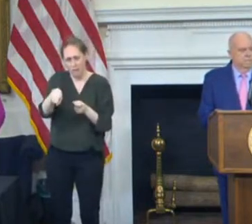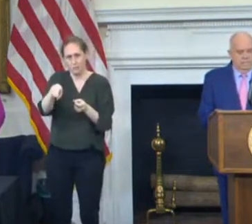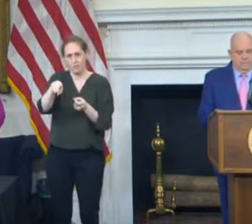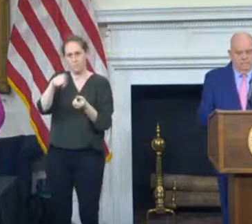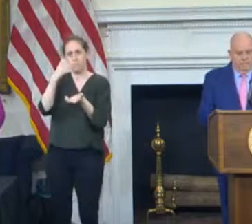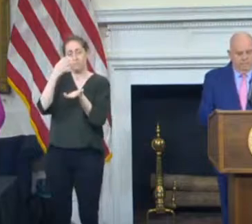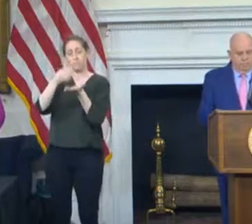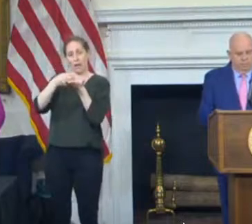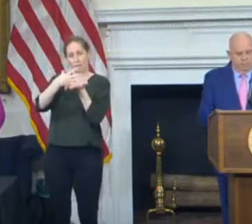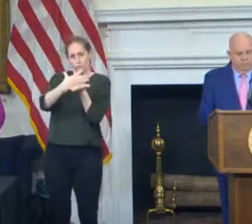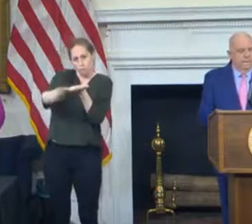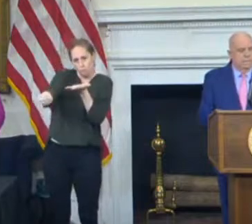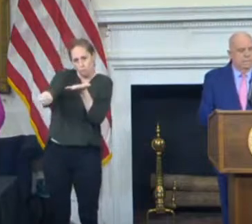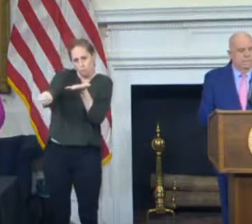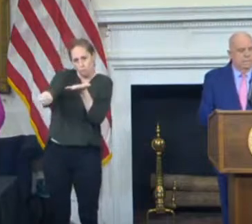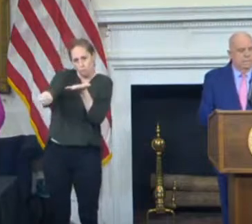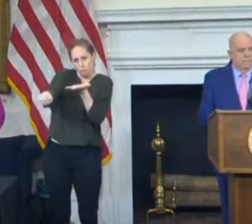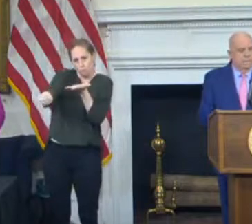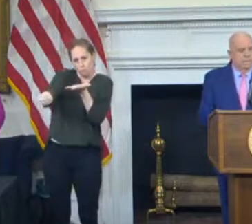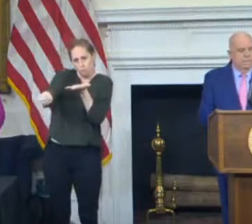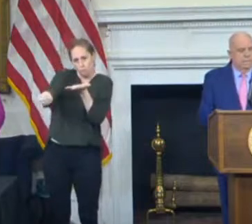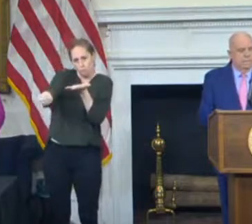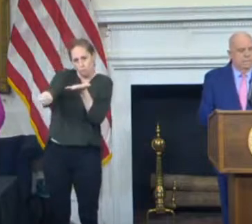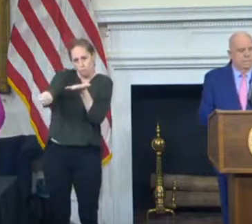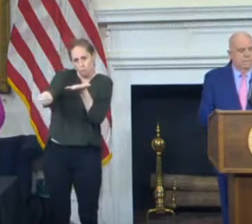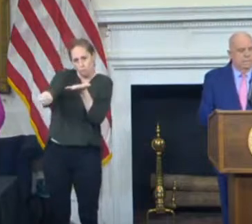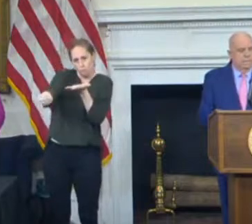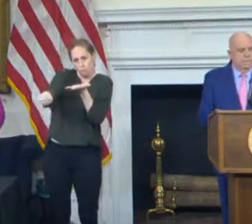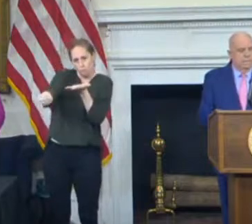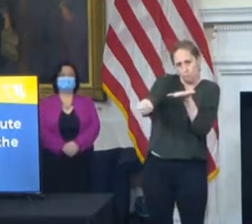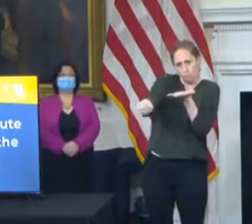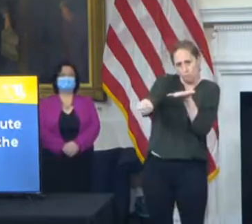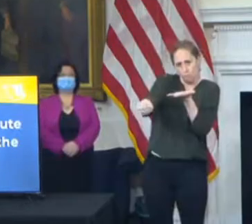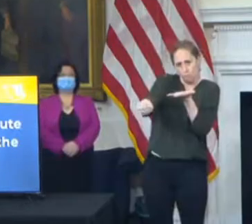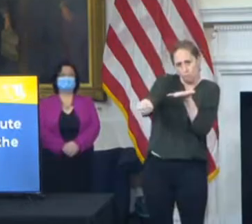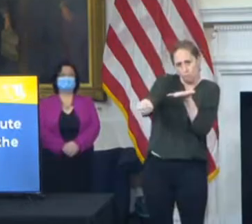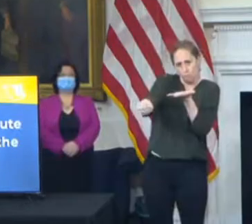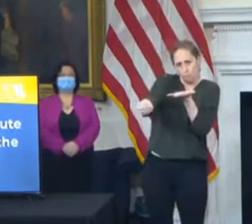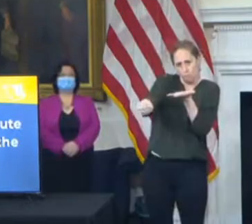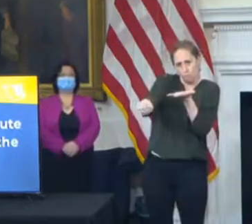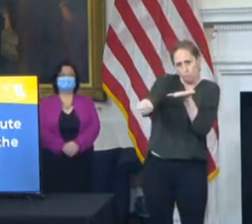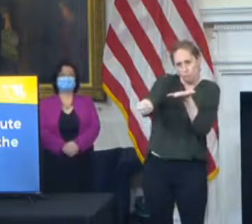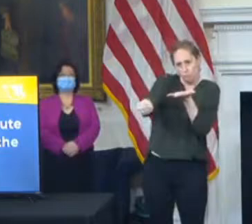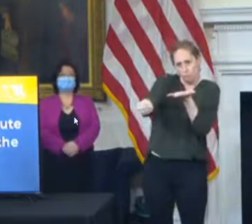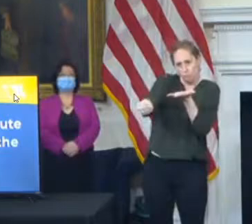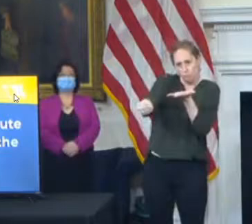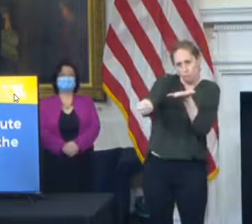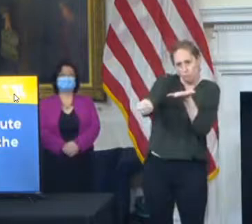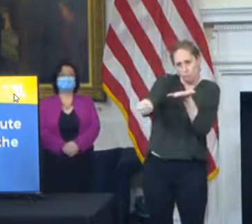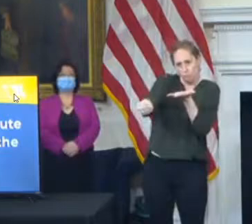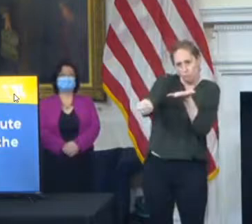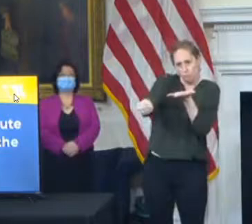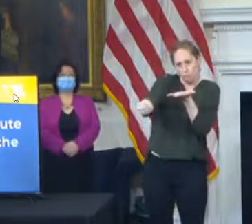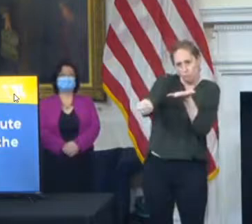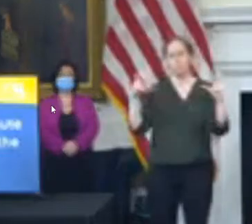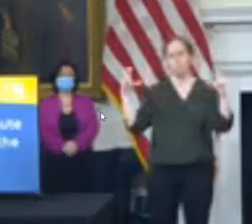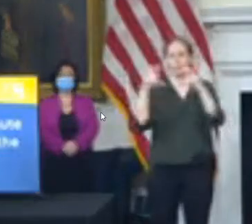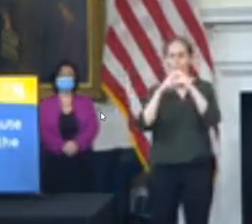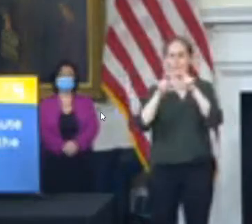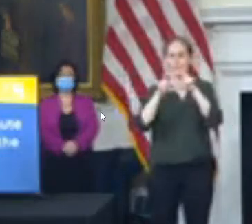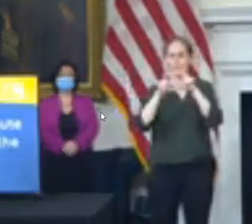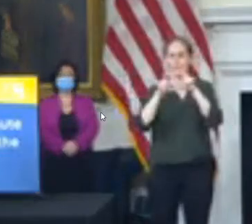our county governments to match our state dollars by utilizing this federal CARES Act